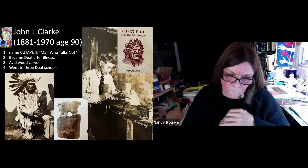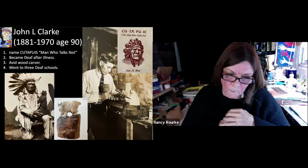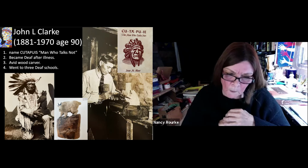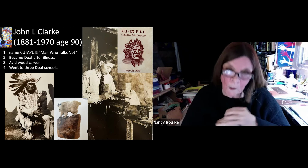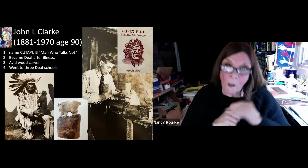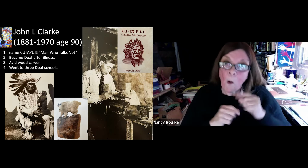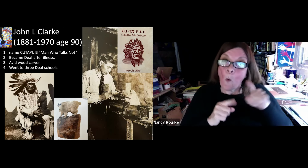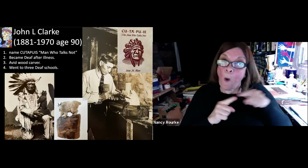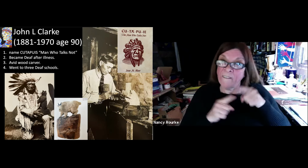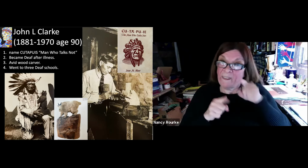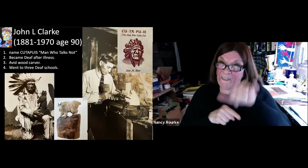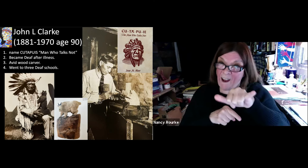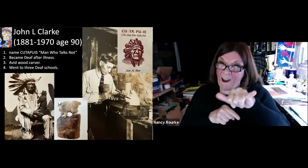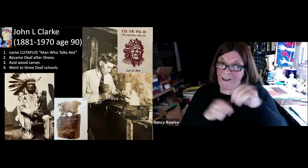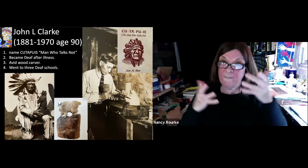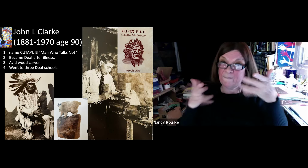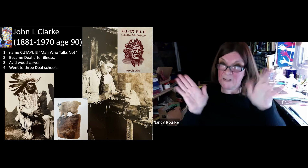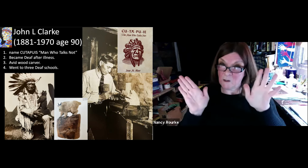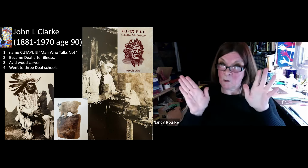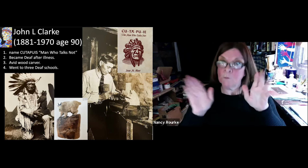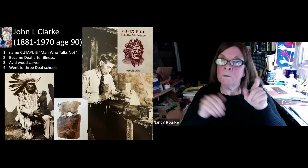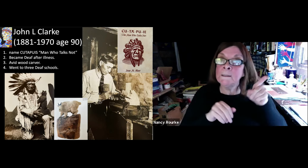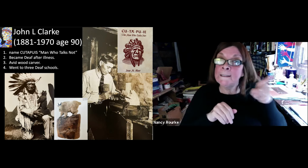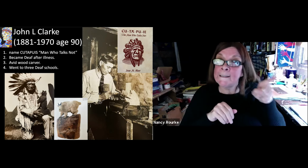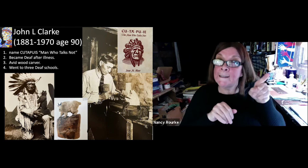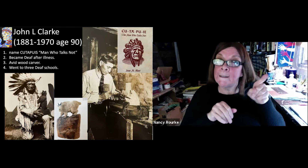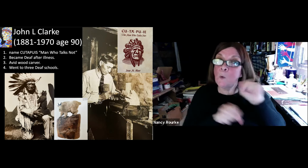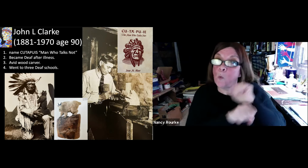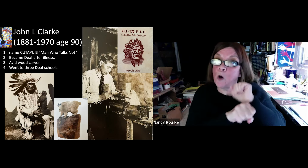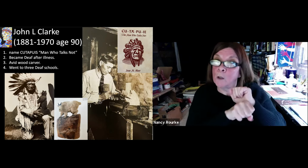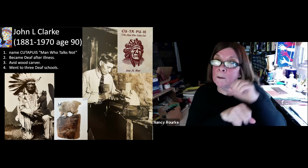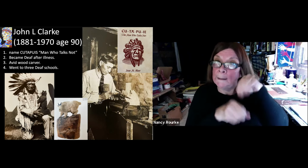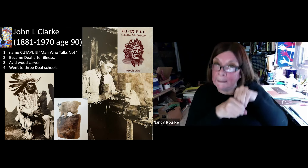Individuals. From 12 different countries. Were the ones. Who had their work. Showcased. In that exhibit.